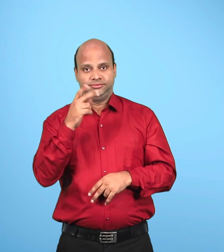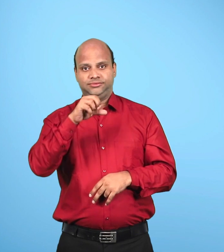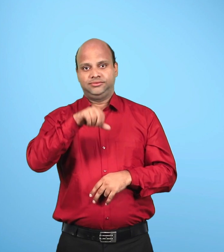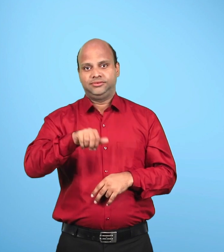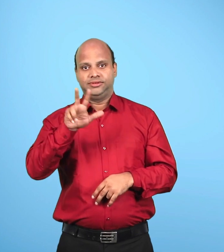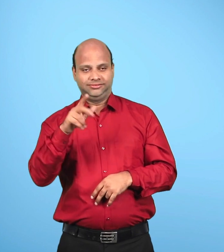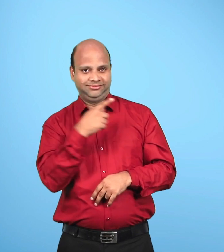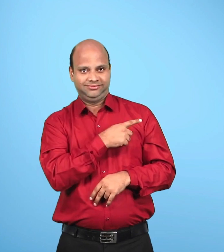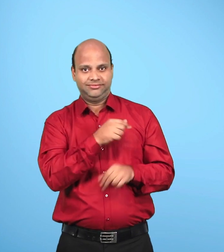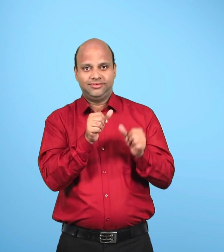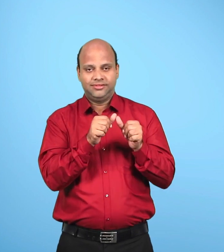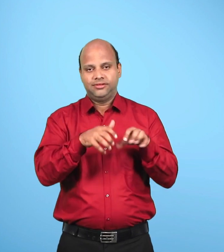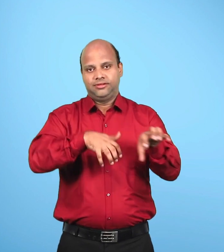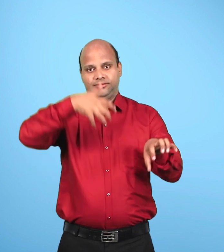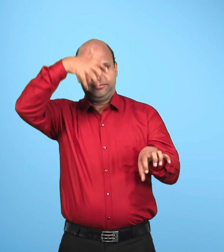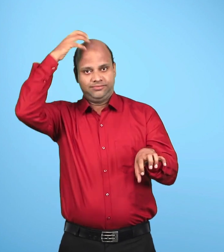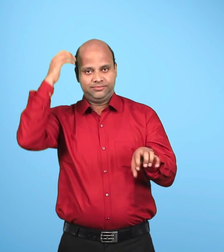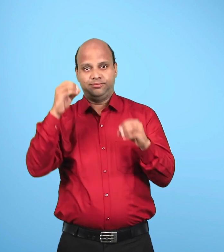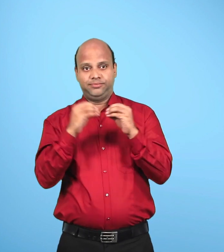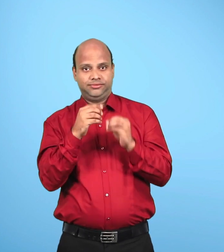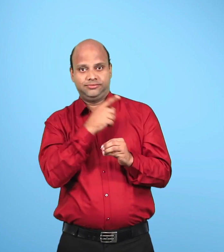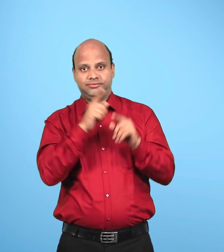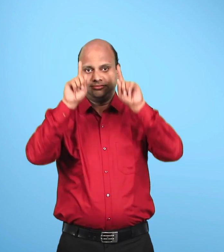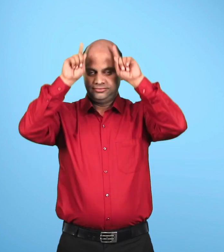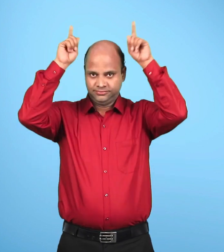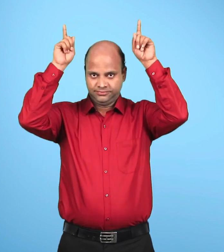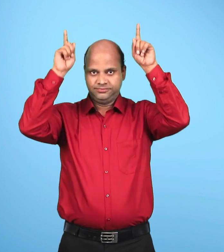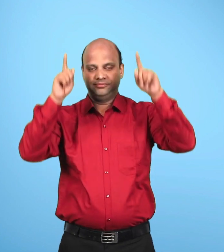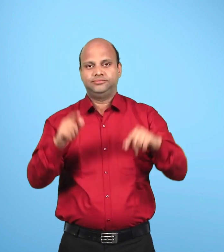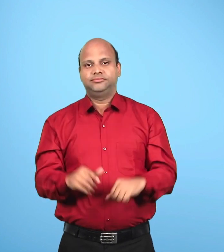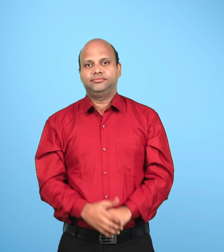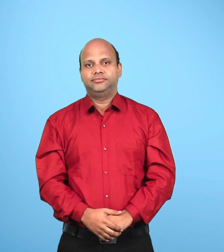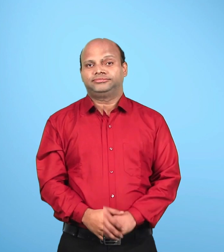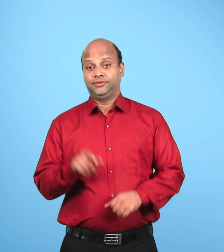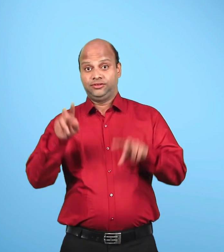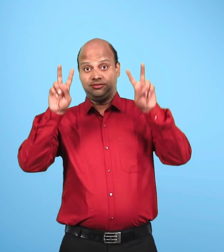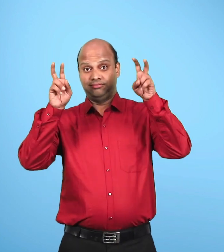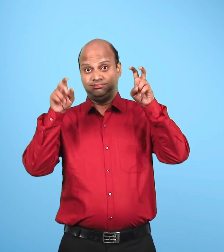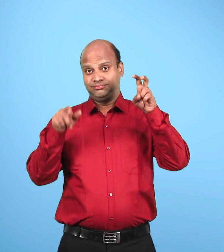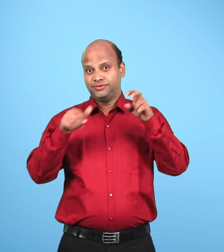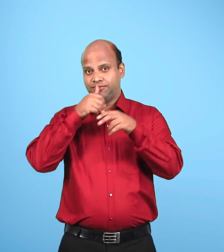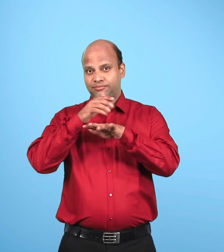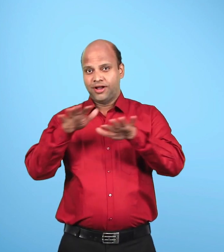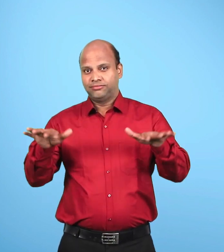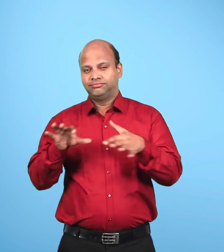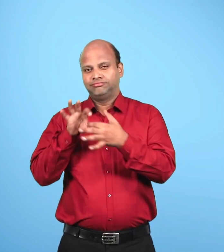Figure 9.8a shows a lion and B shows a deer. Some aquatic habitats.